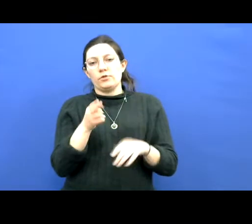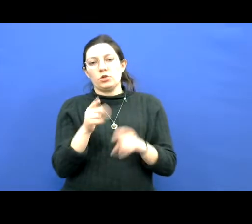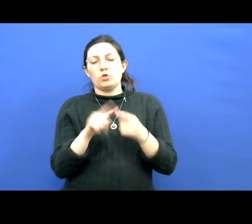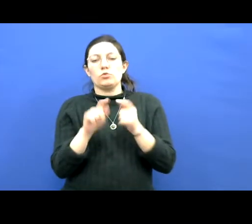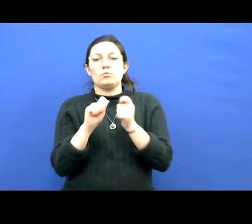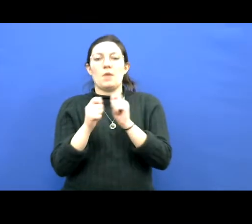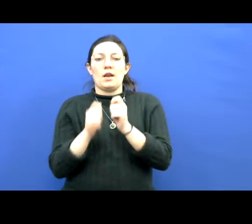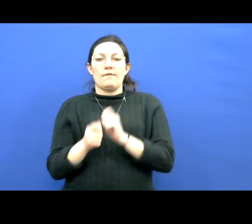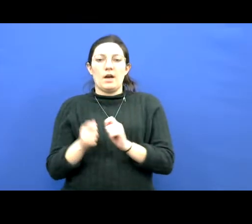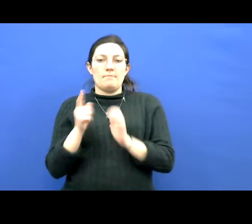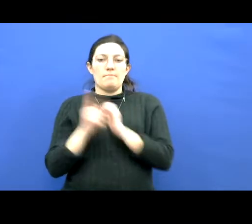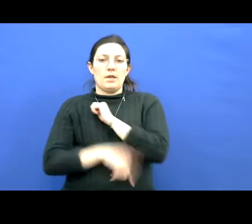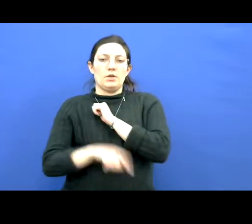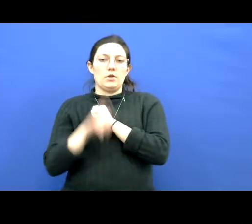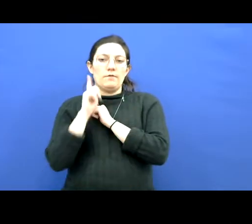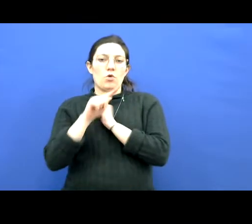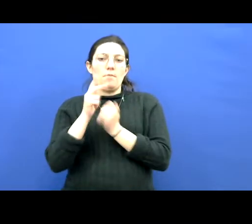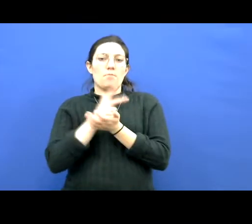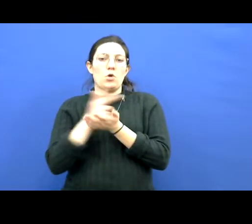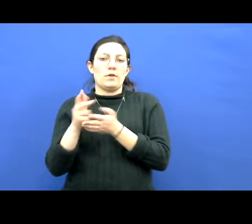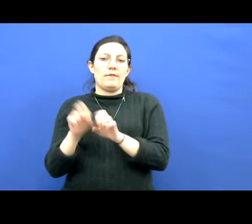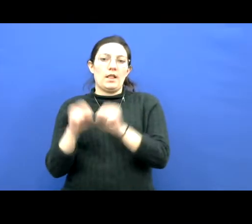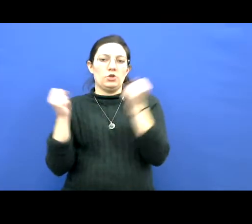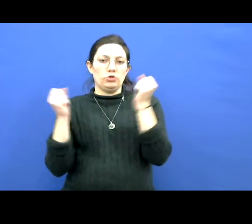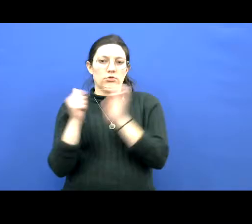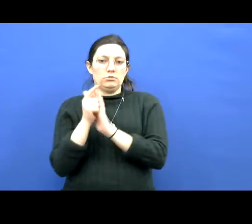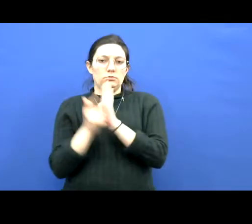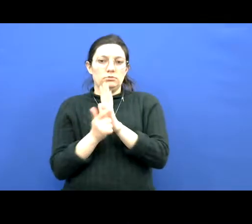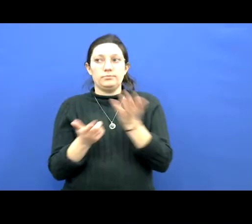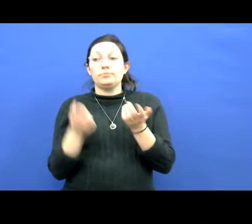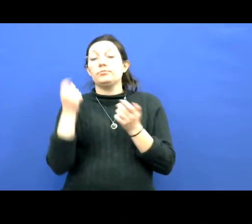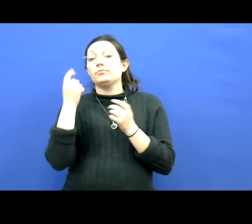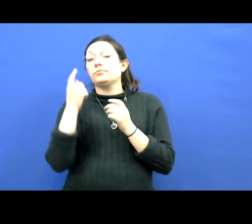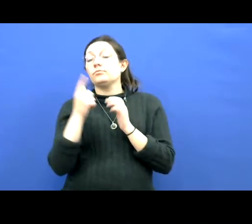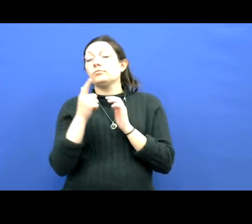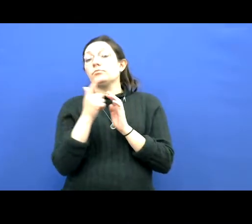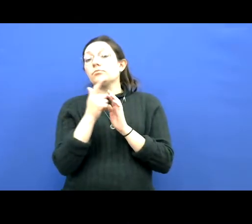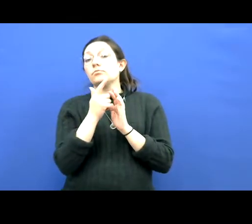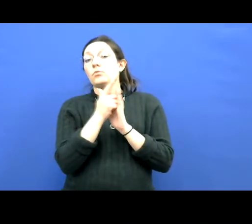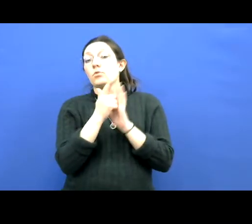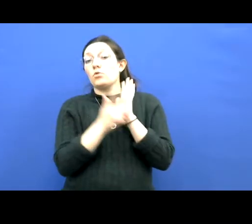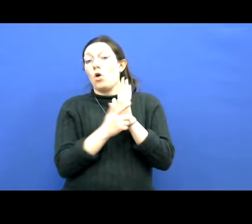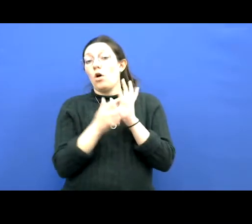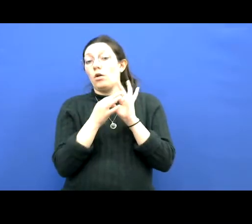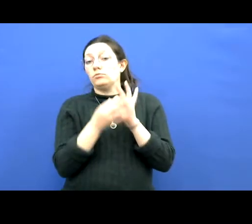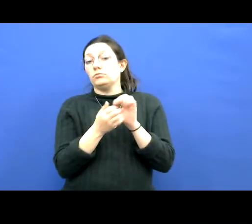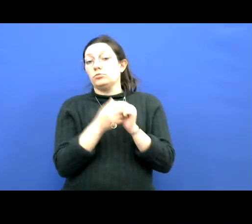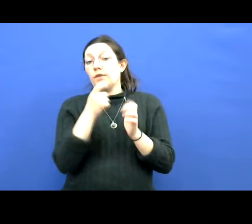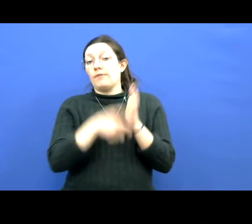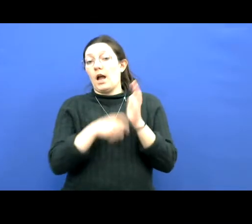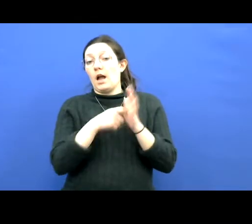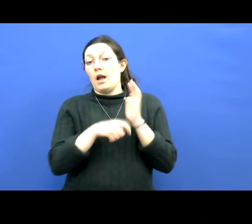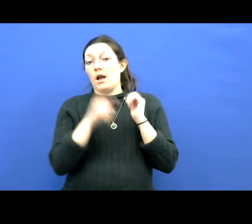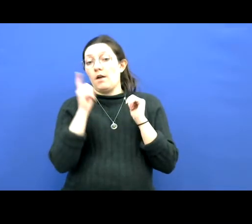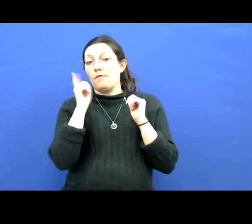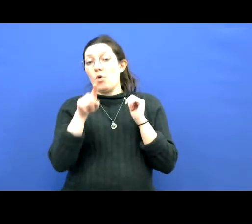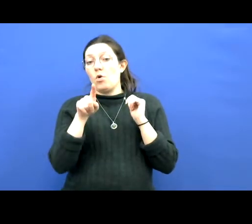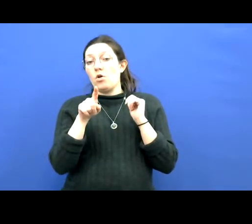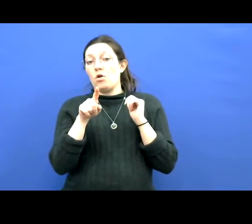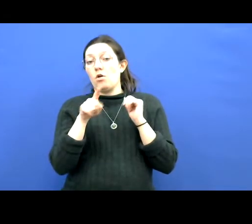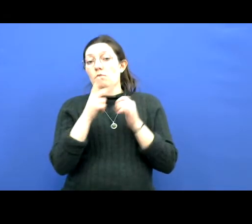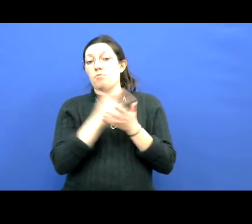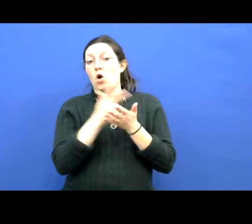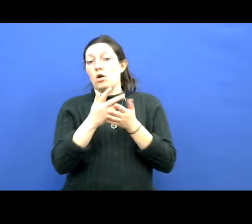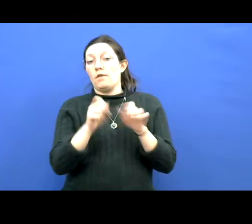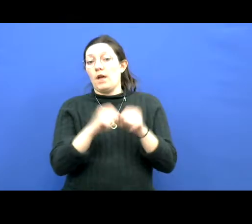for parking violations. So our parking violation numbers haven't changed in a long time. In addition, some